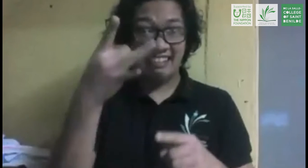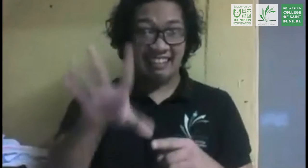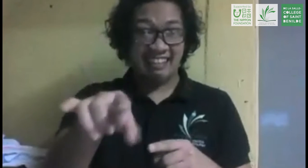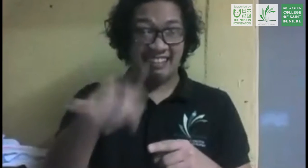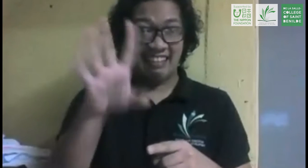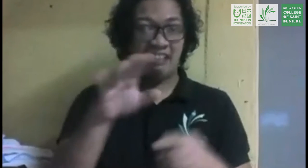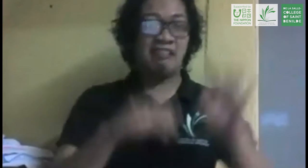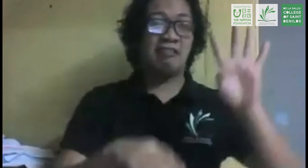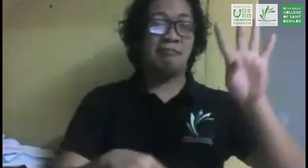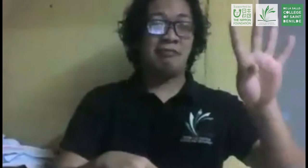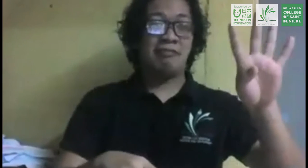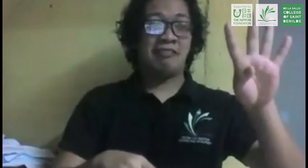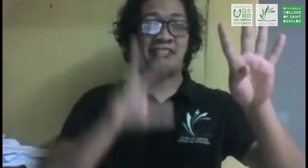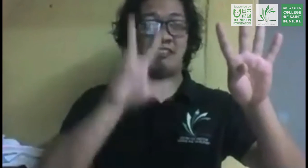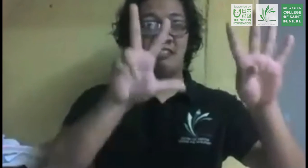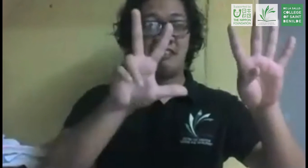So there's a